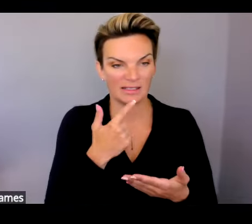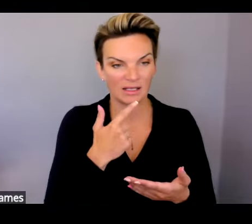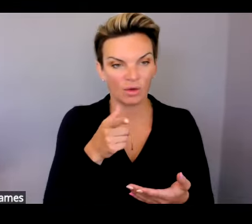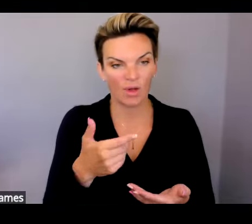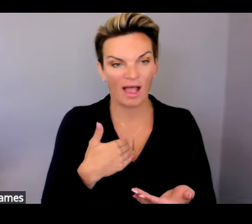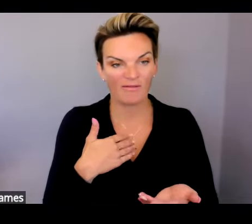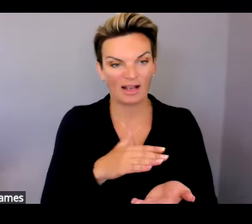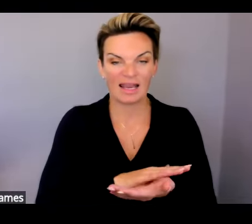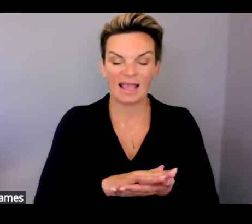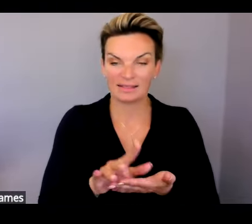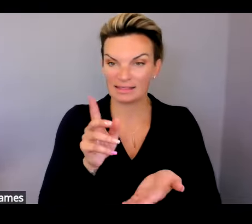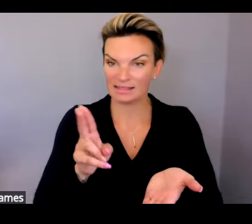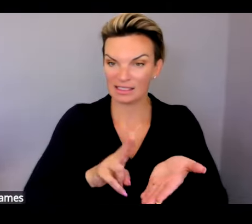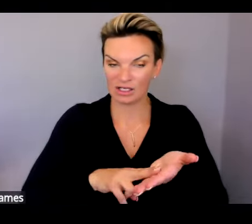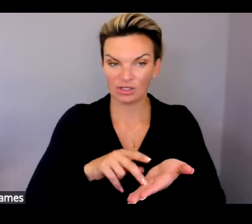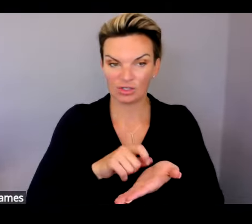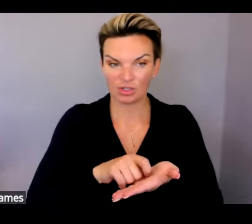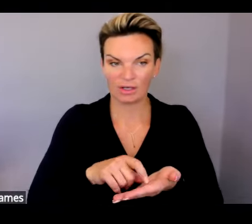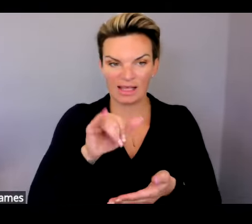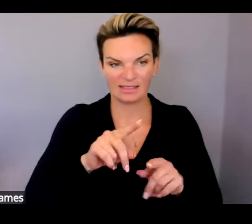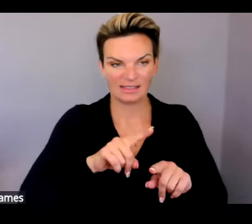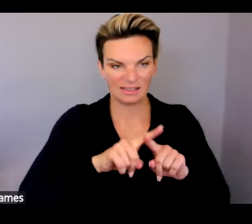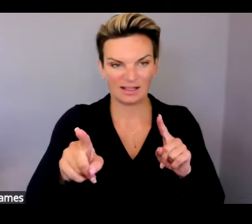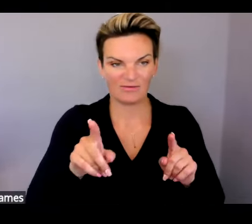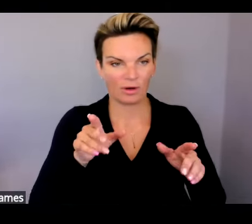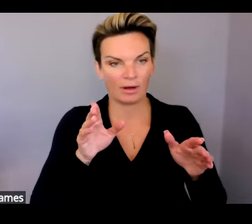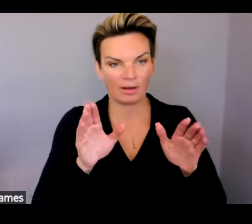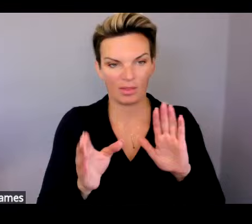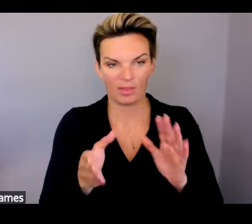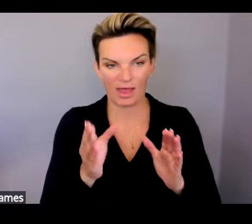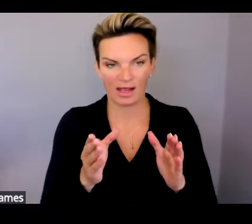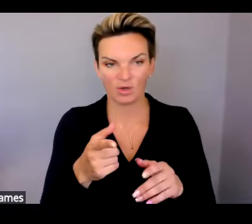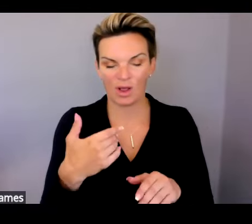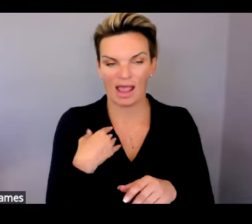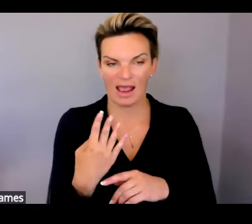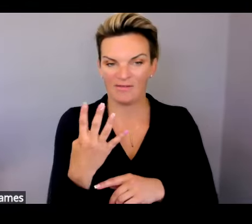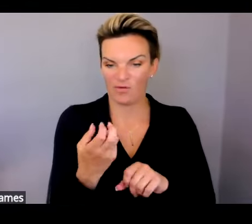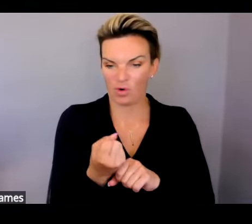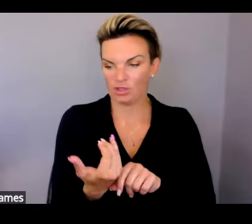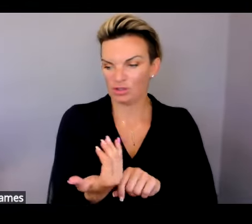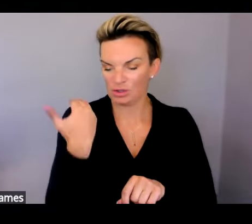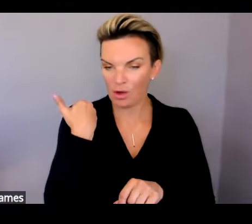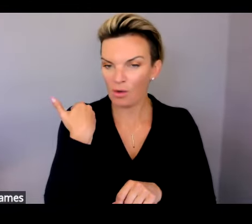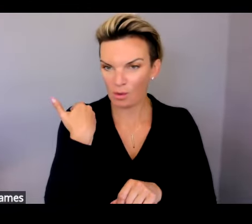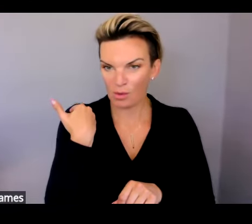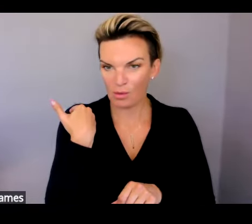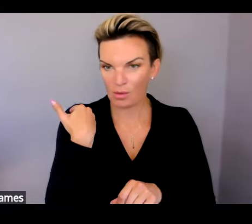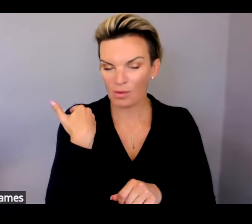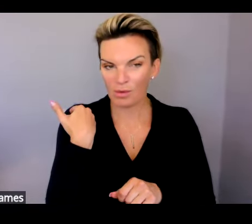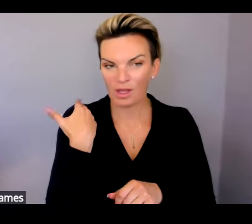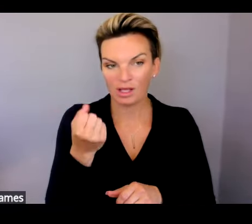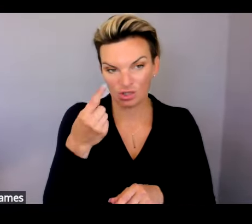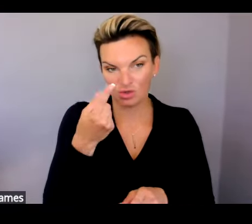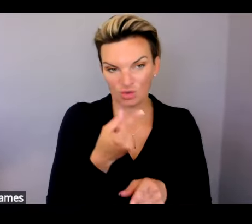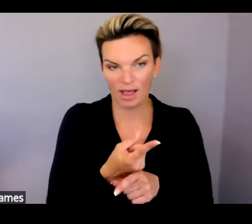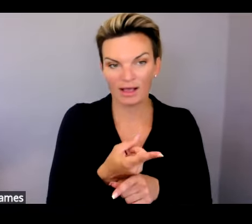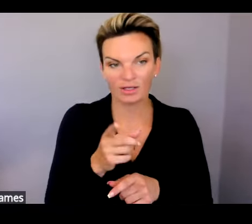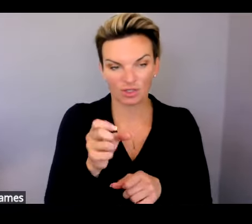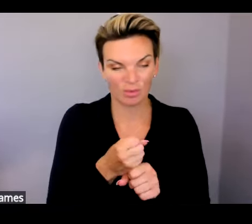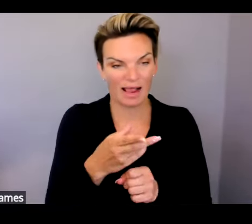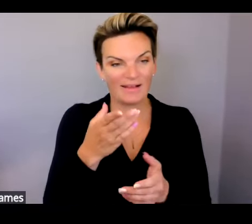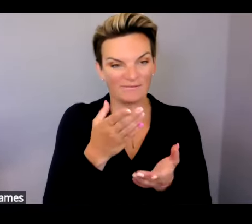nice signature. It's different than the one you had 4 years ago." And she's right. She's making a valid